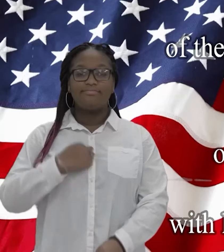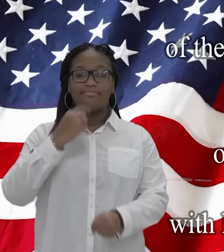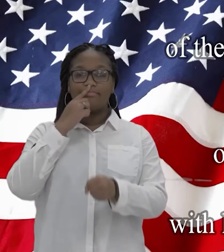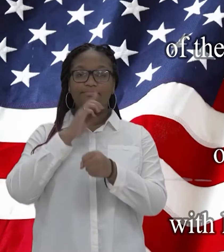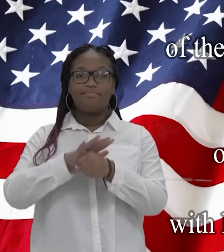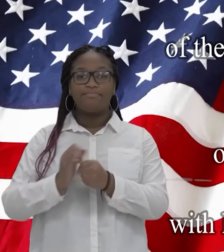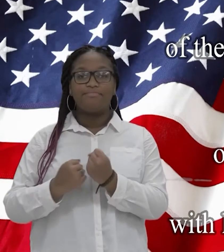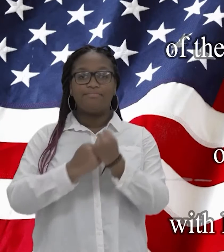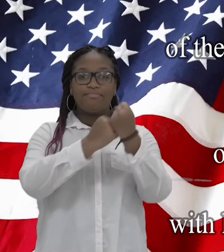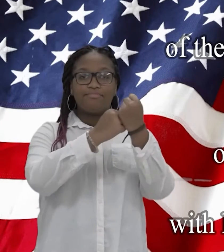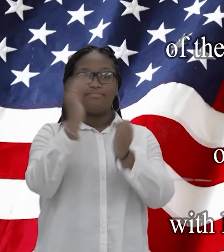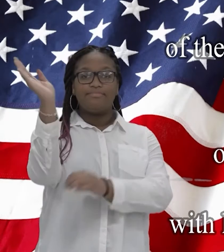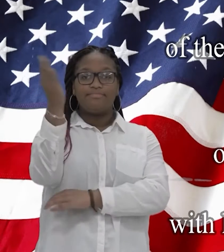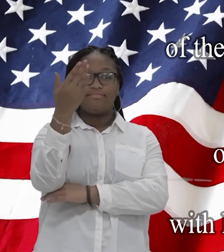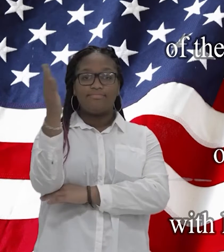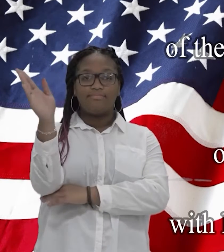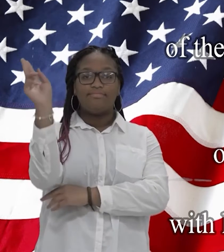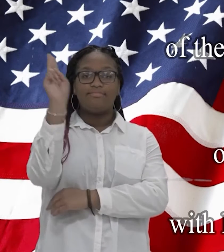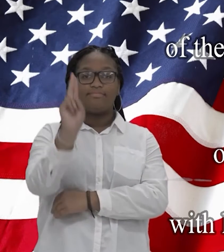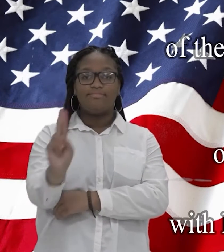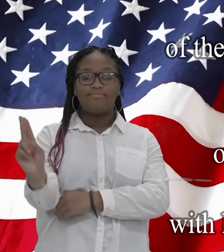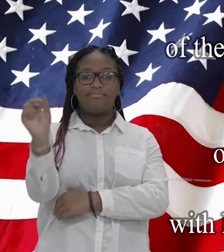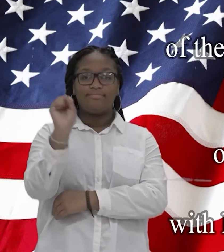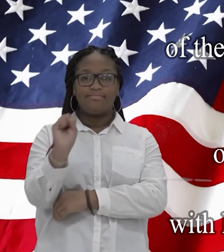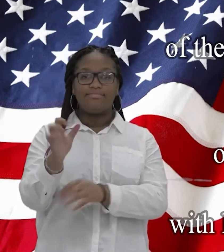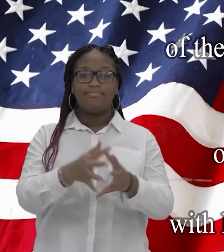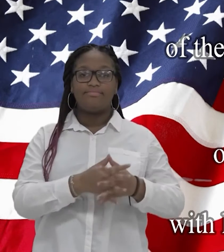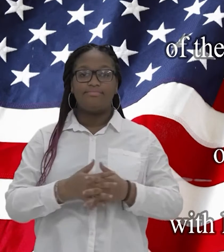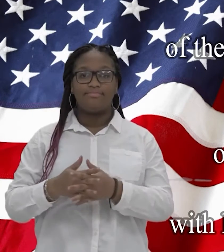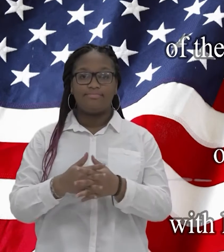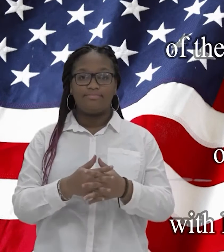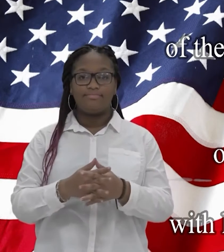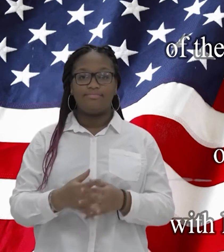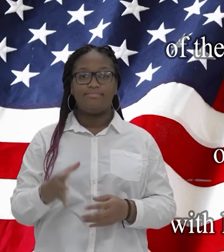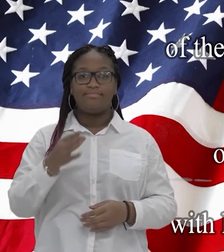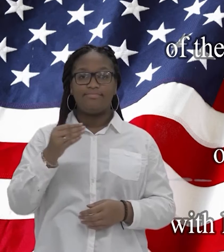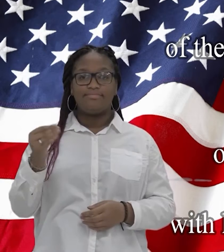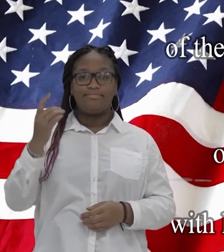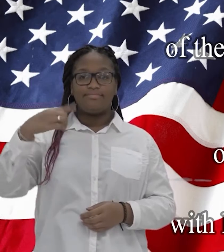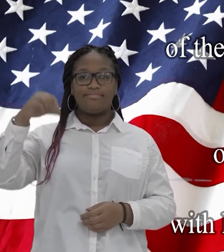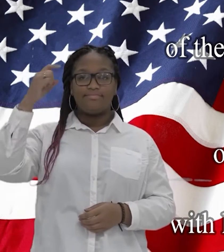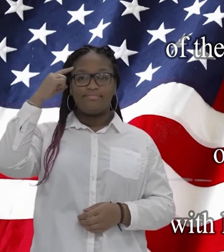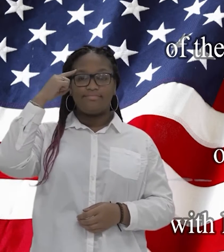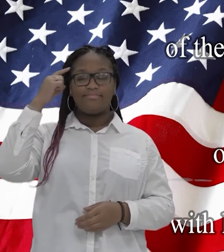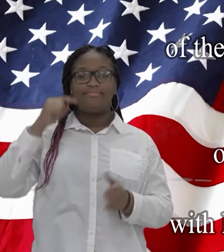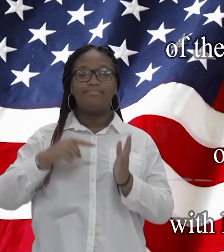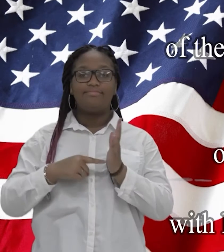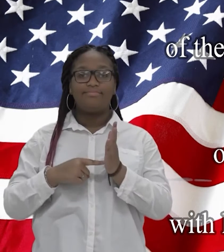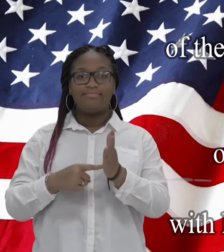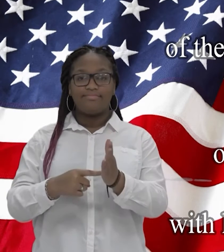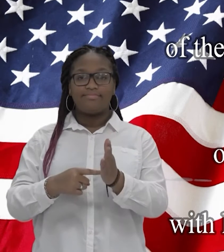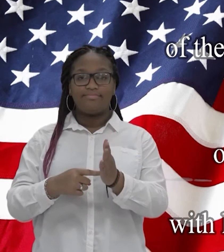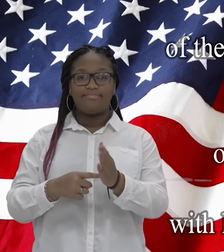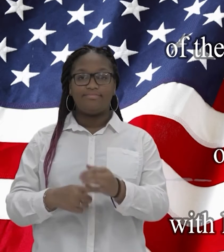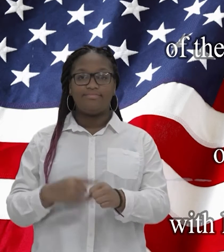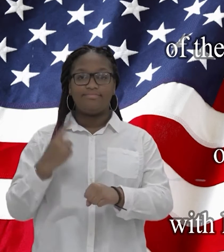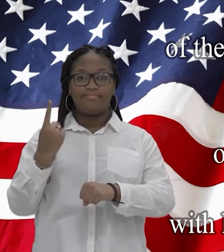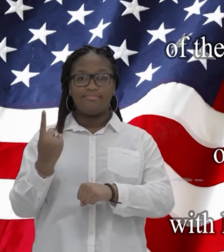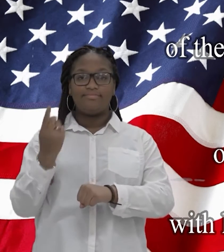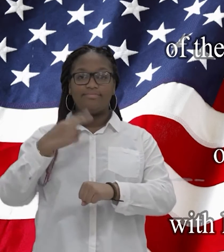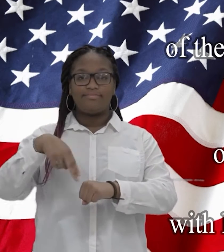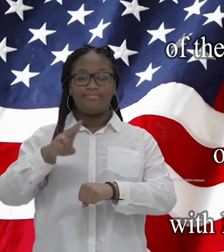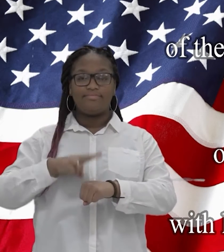I pledge allegiance to the flag of the United States of America and to the republic for which it